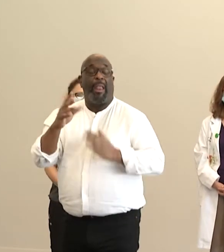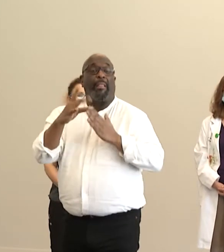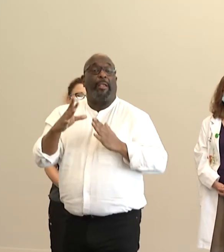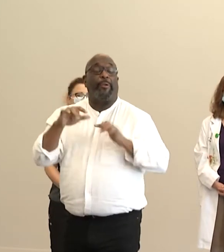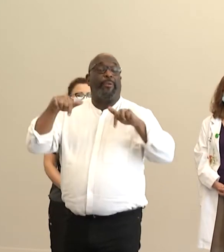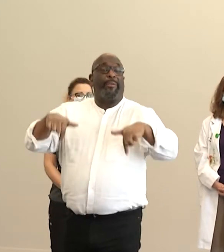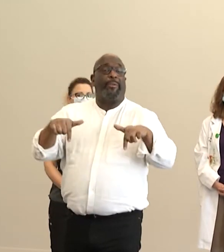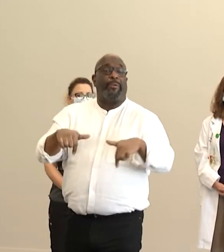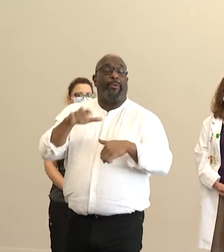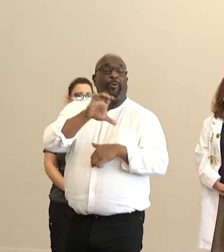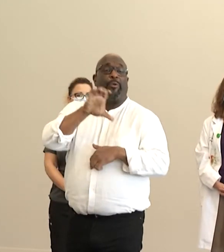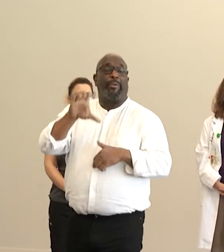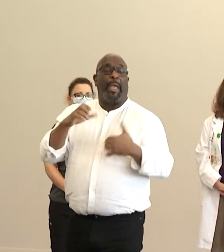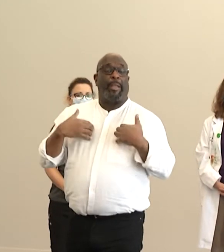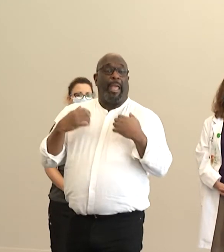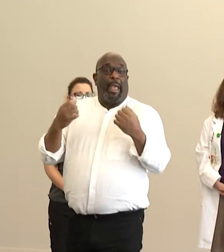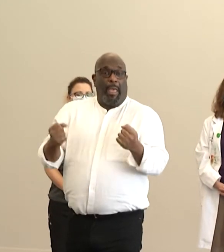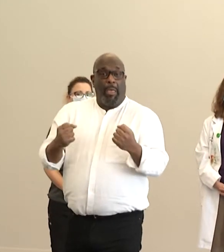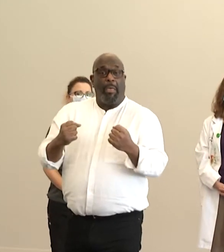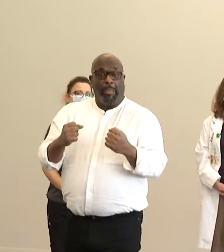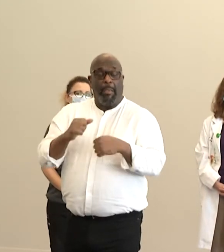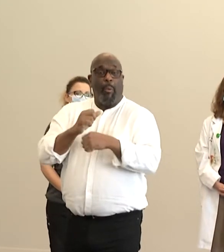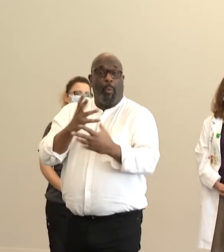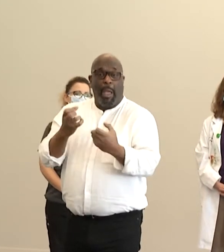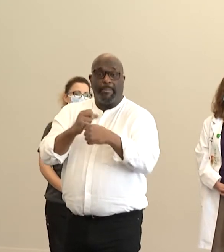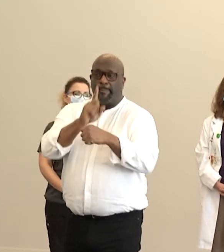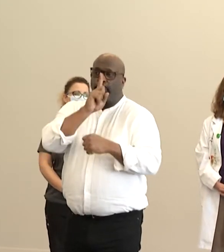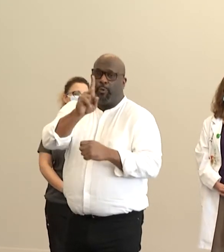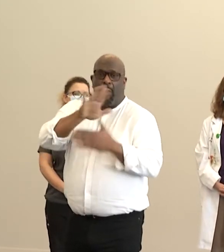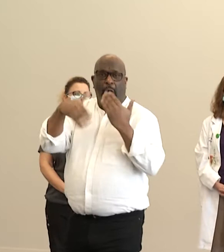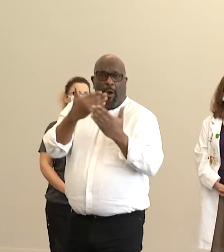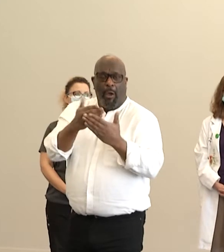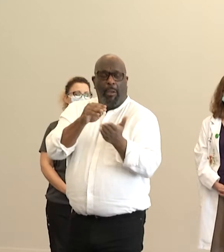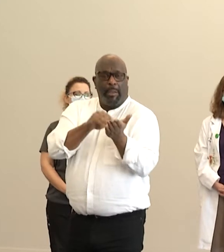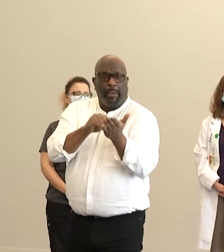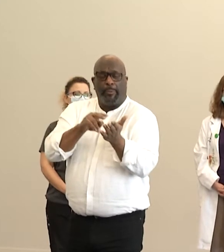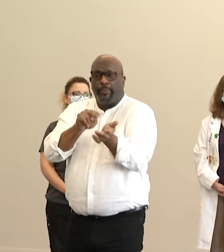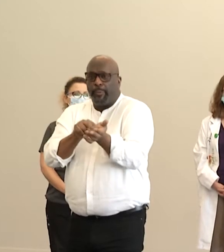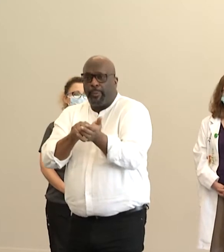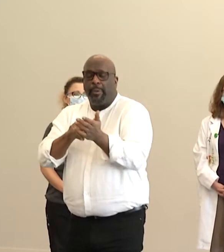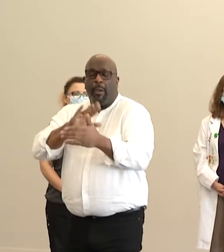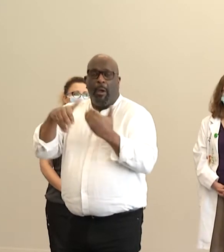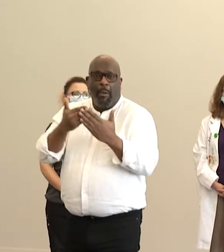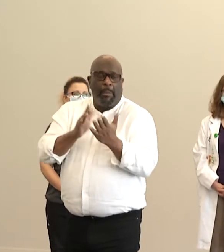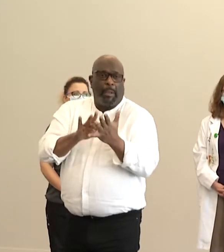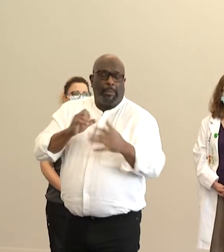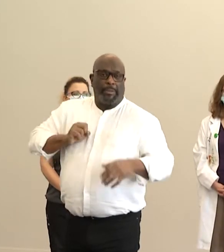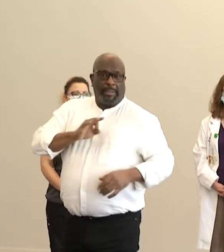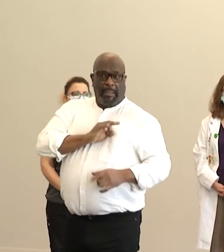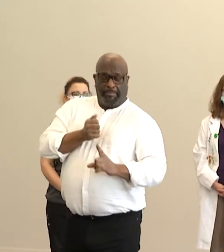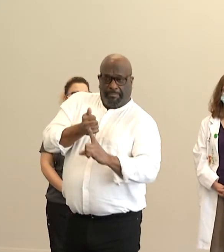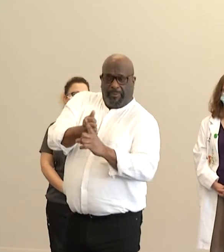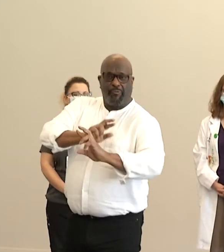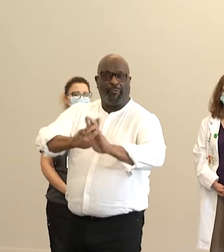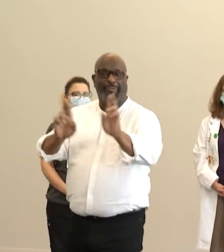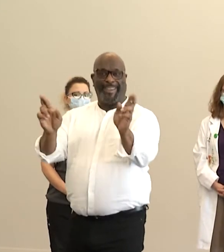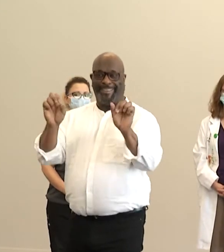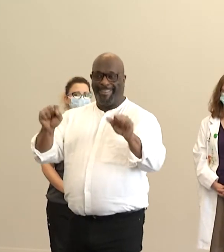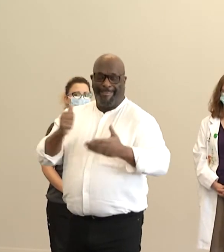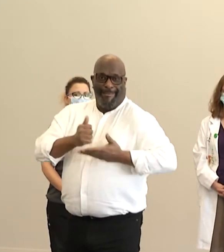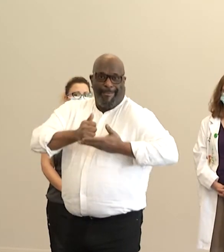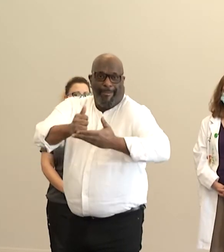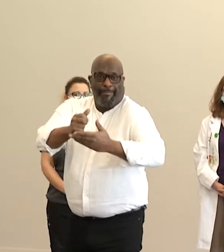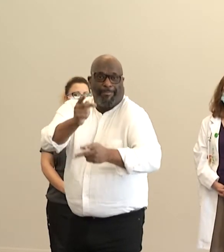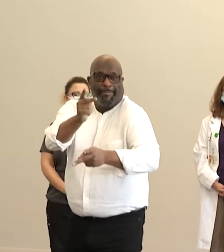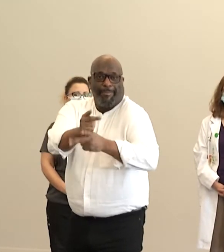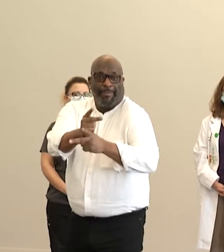been crucial in ensuring that all clinicians have the skills they need if they're called up to serve on the front lines and on the critical